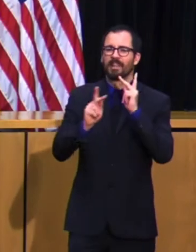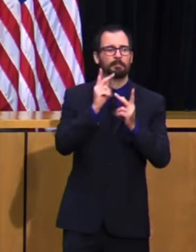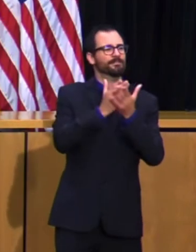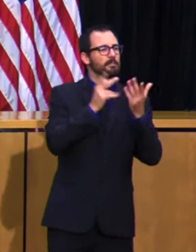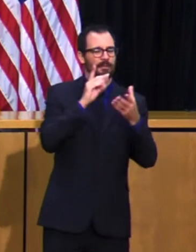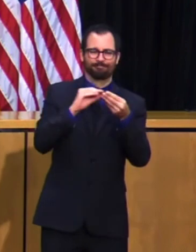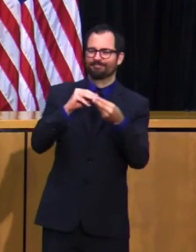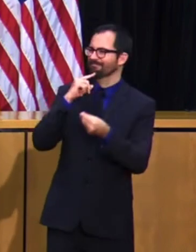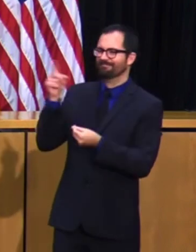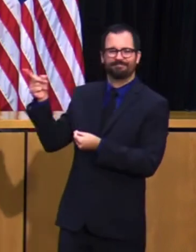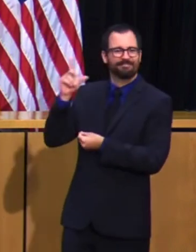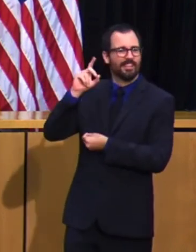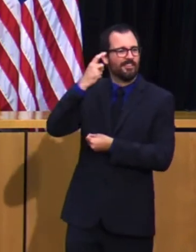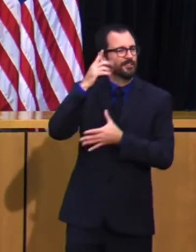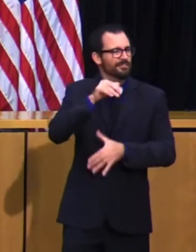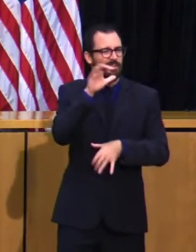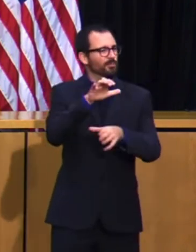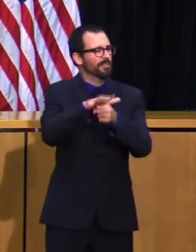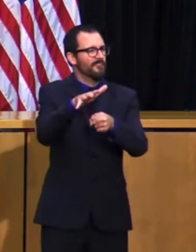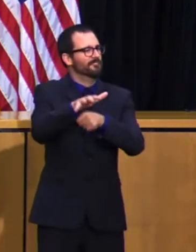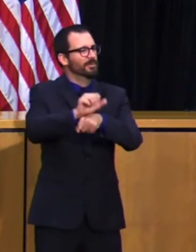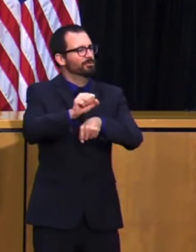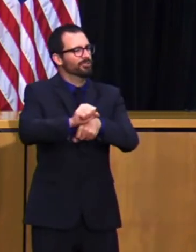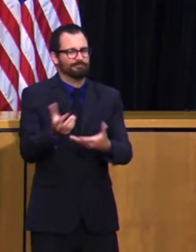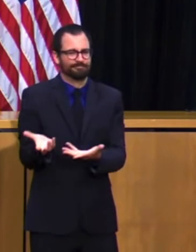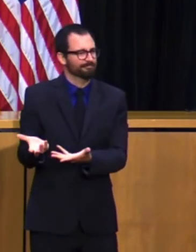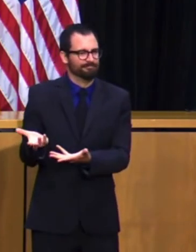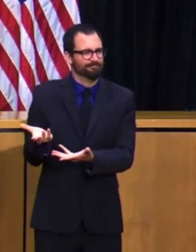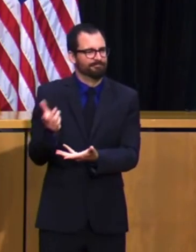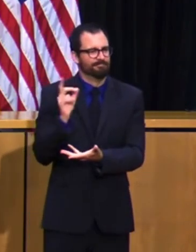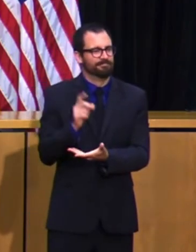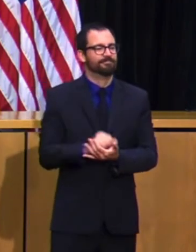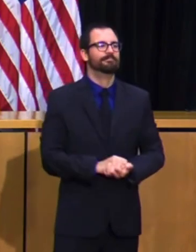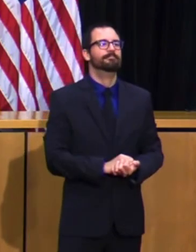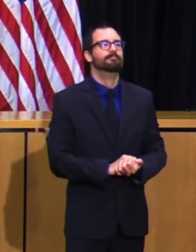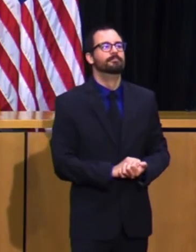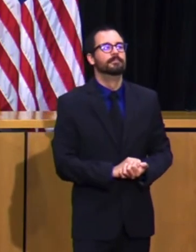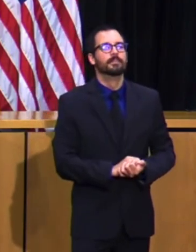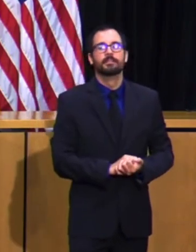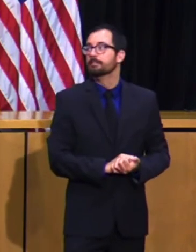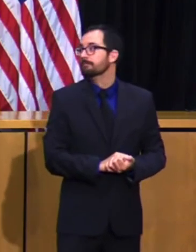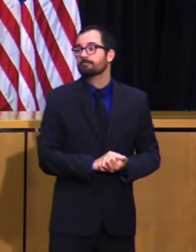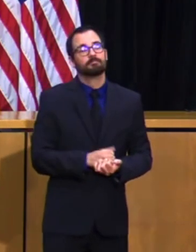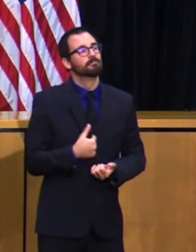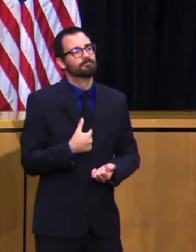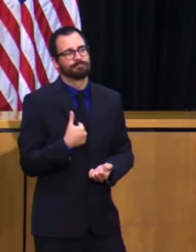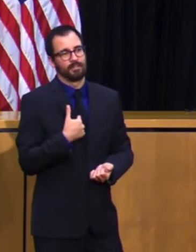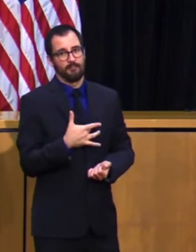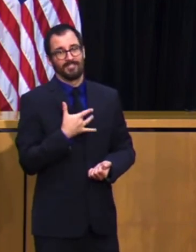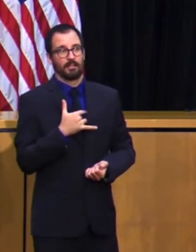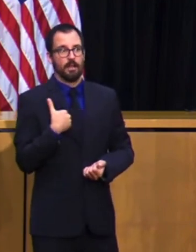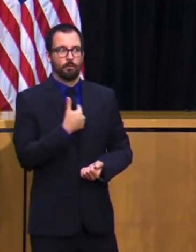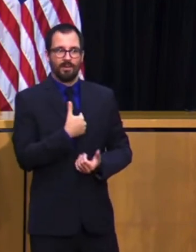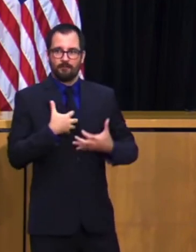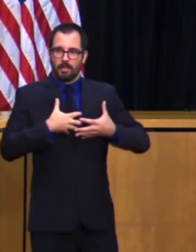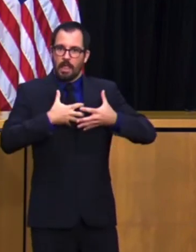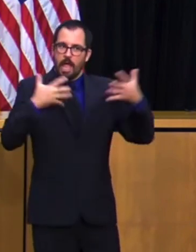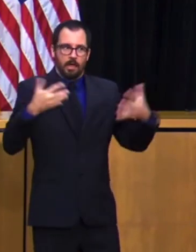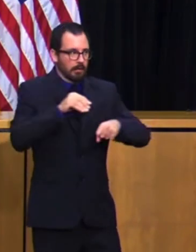more guidance and more direction to schools in Massachusetts than any other state I'm aware of, okay?